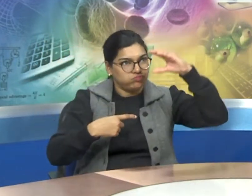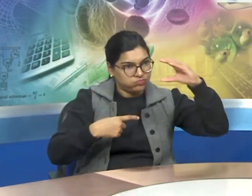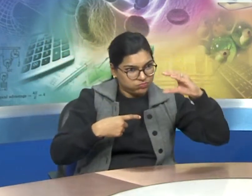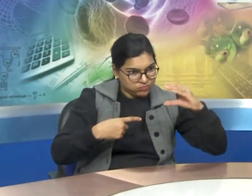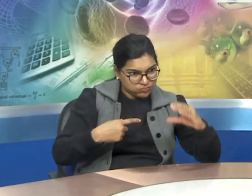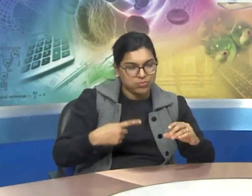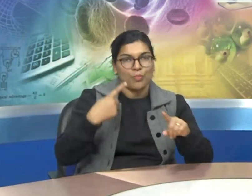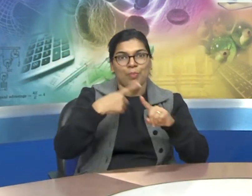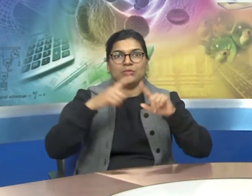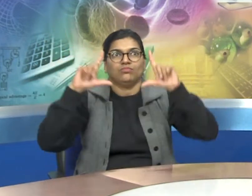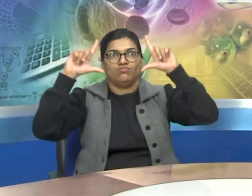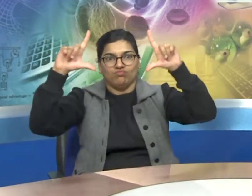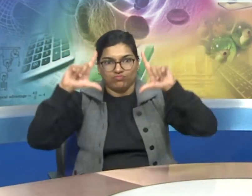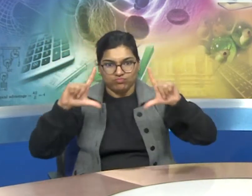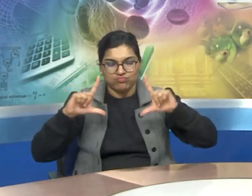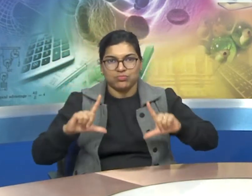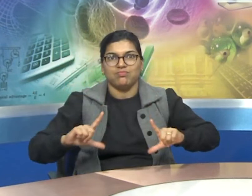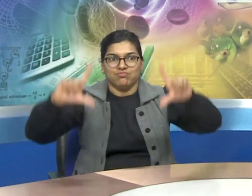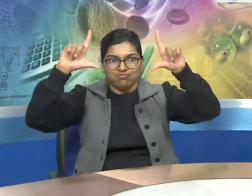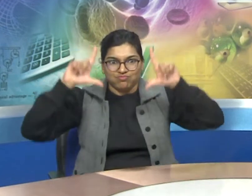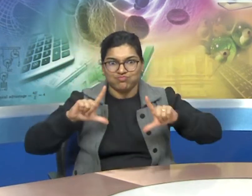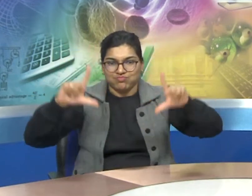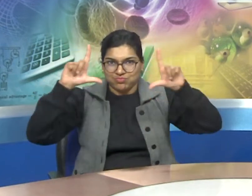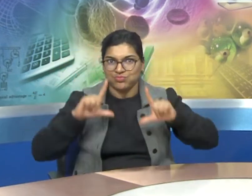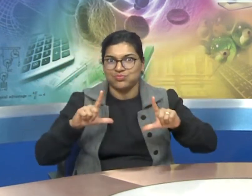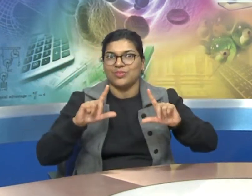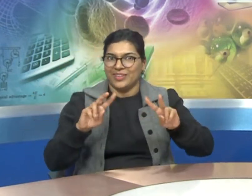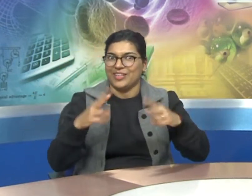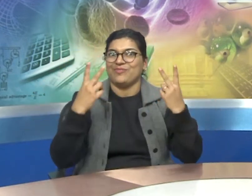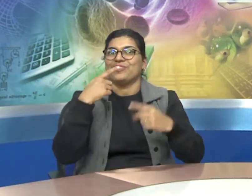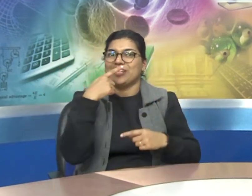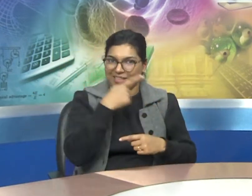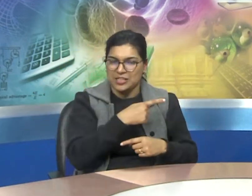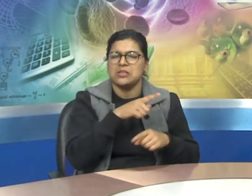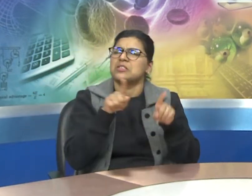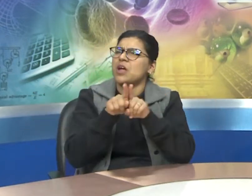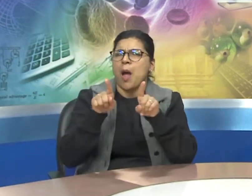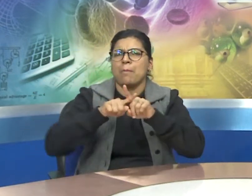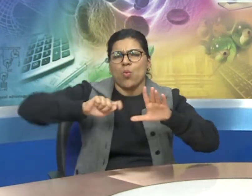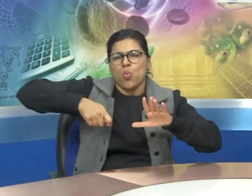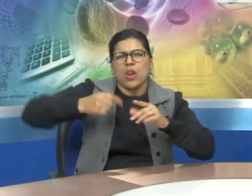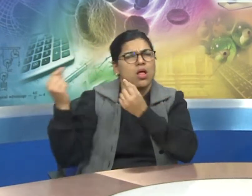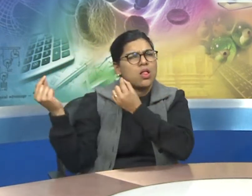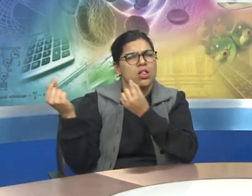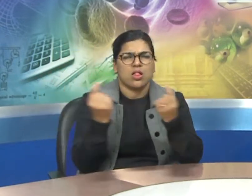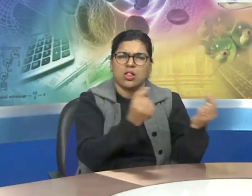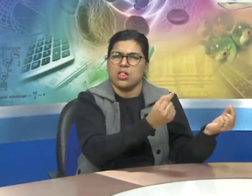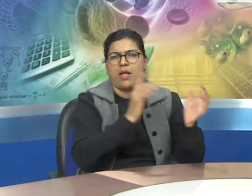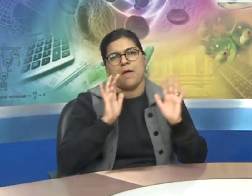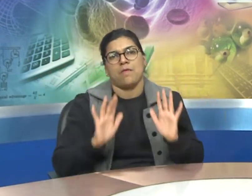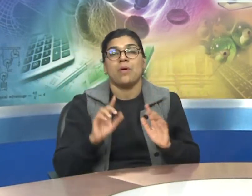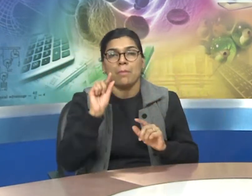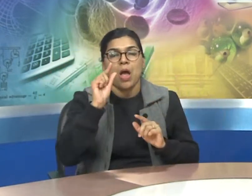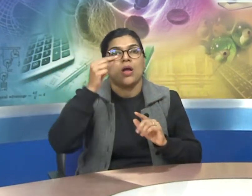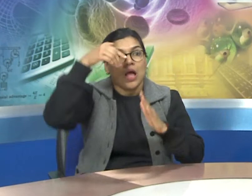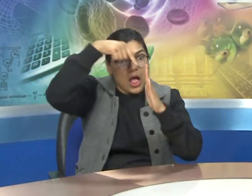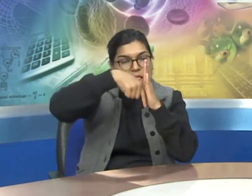and in PowerPoint presentation the pop-up which will appear on screen would be different. So MS Word, MS